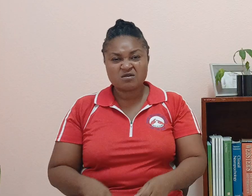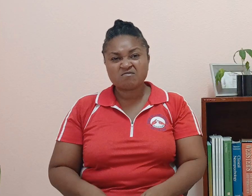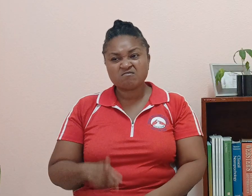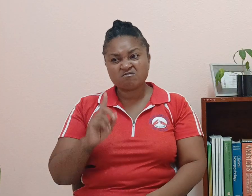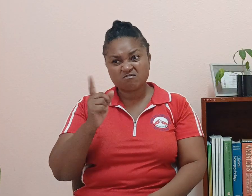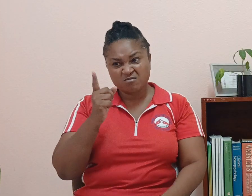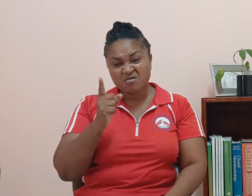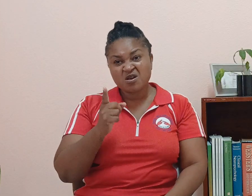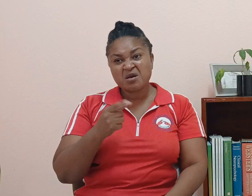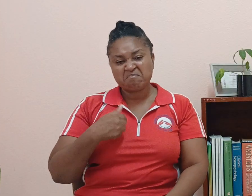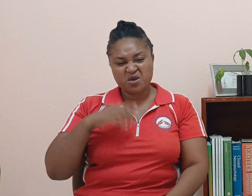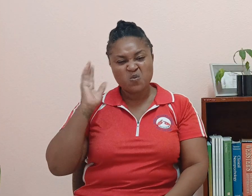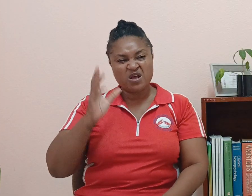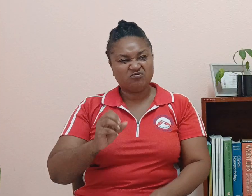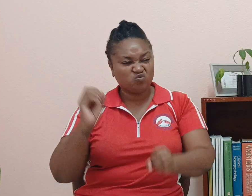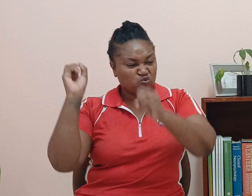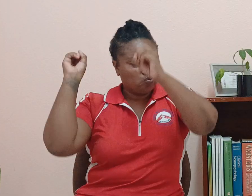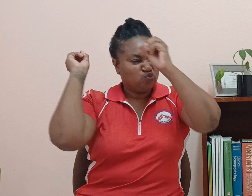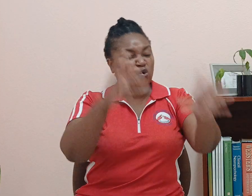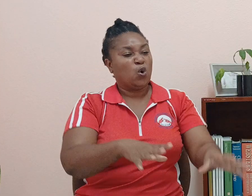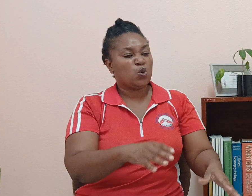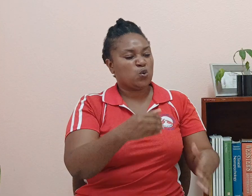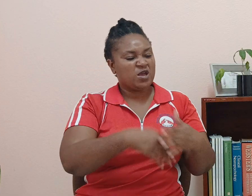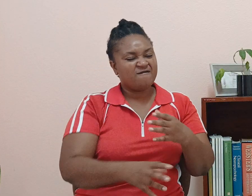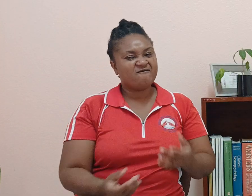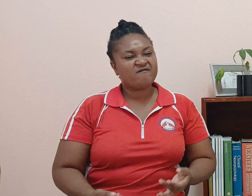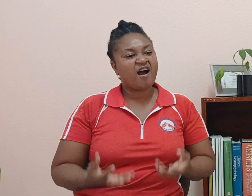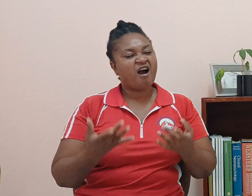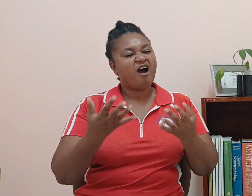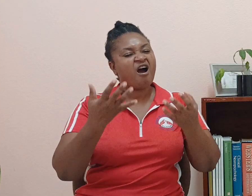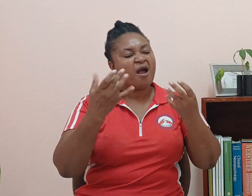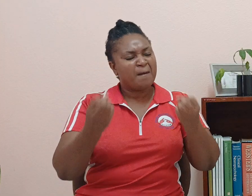be thrown into the furnace and burned up.